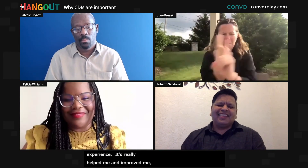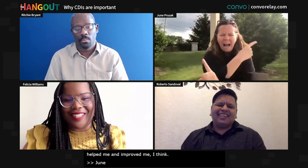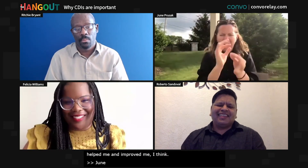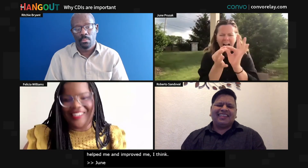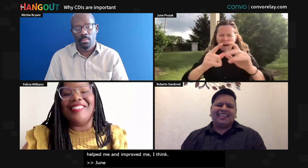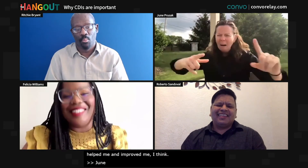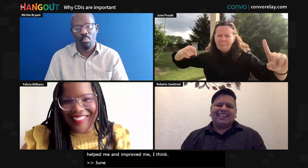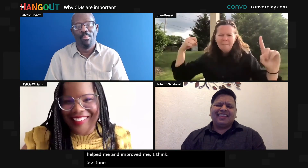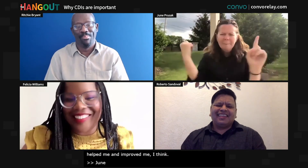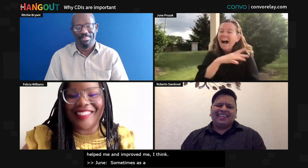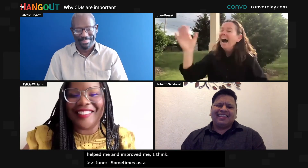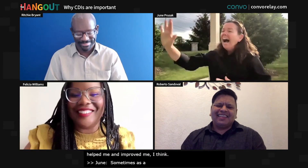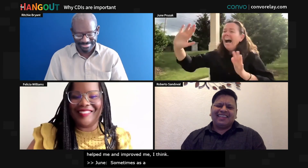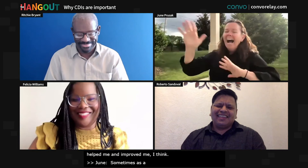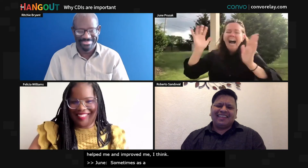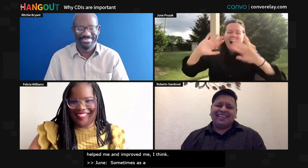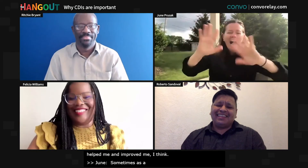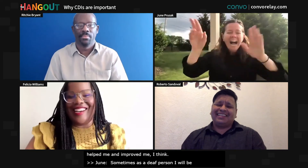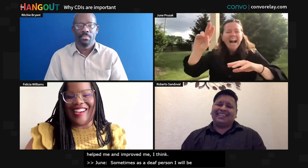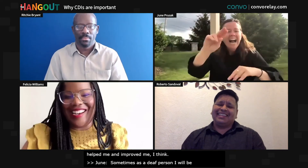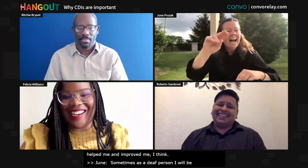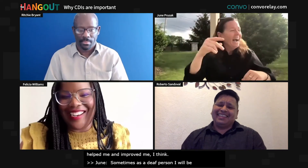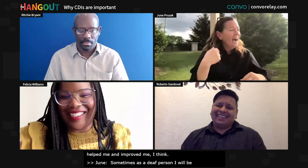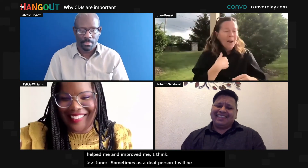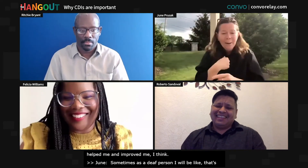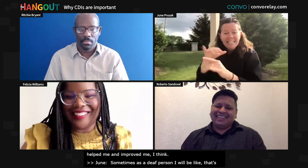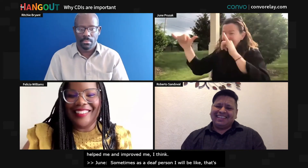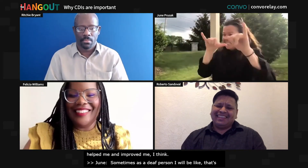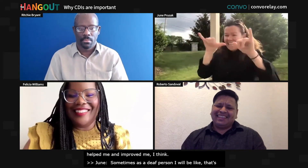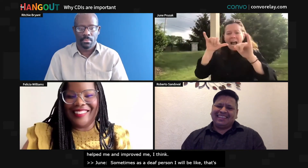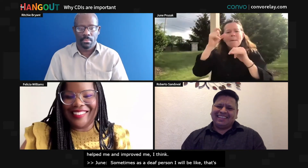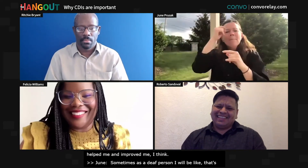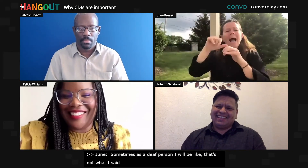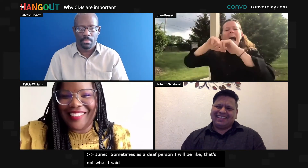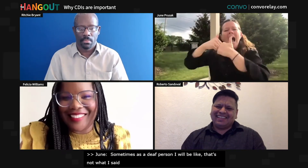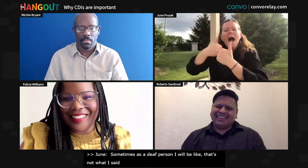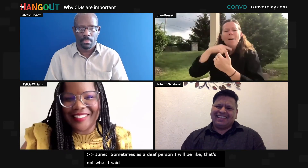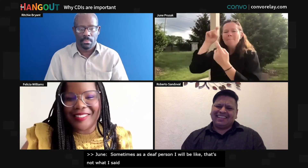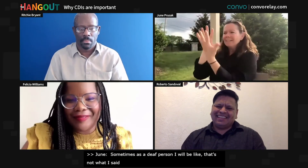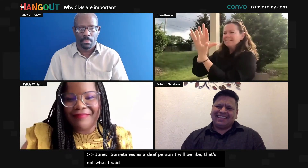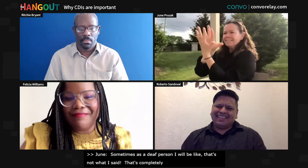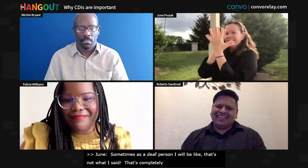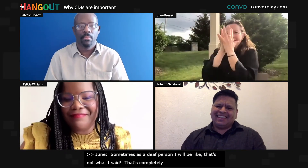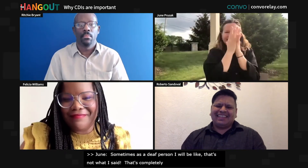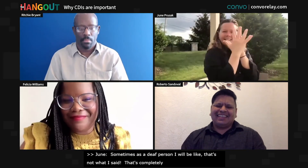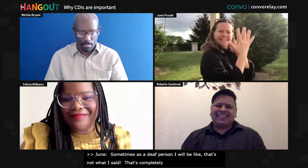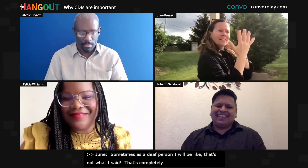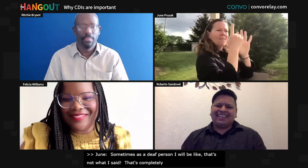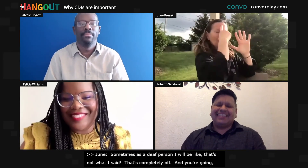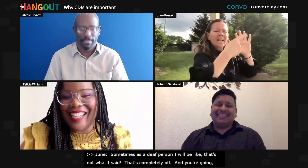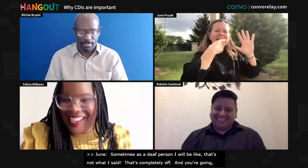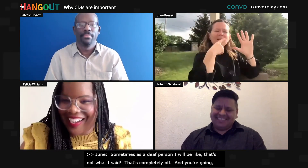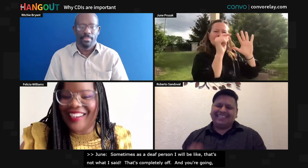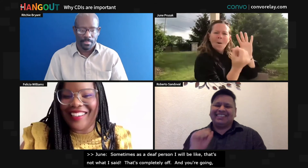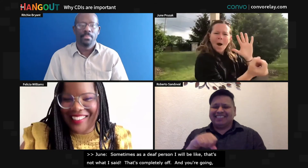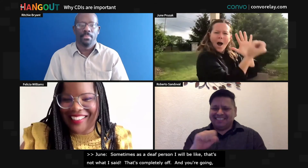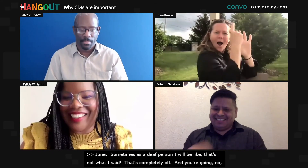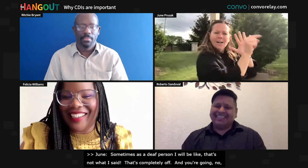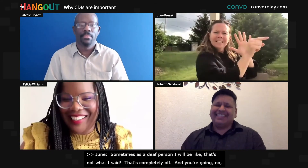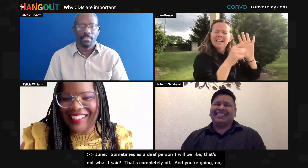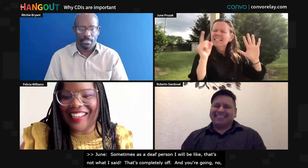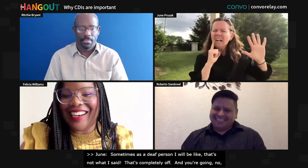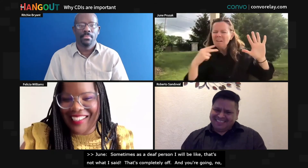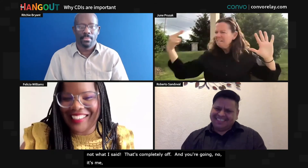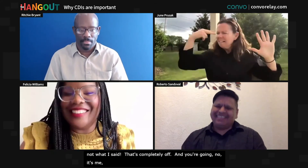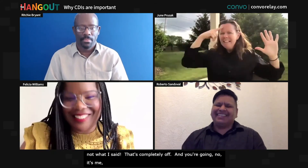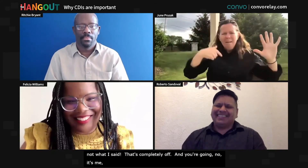"Oh, that's not what I said. It's completely off." And you're going, "No, no, it's the same thing. It's just how I was able to take